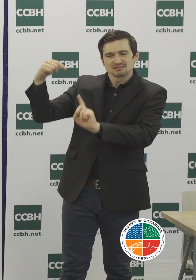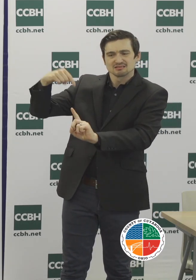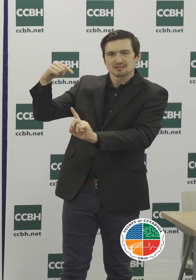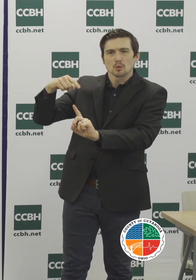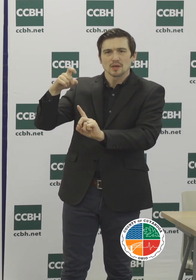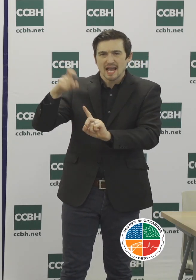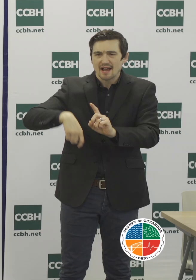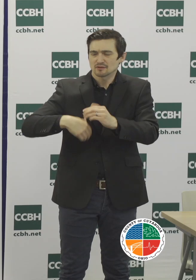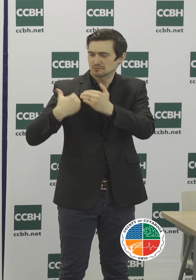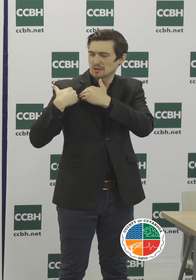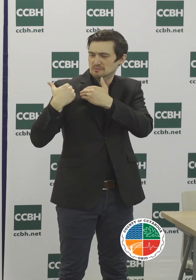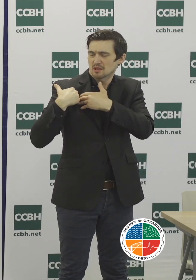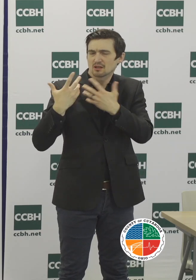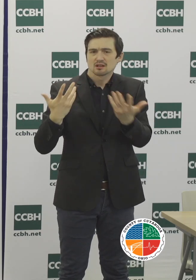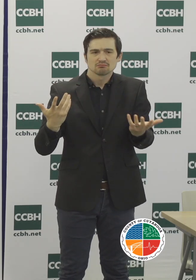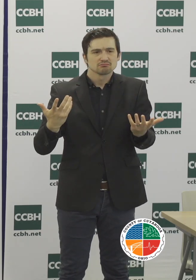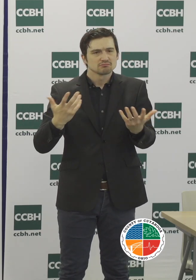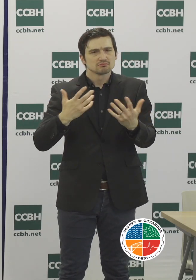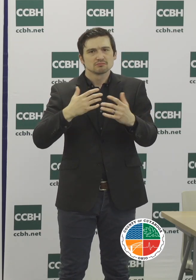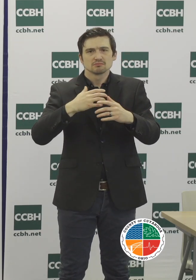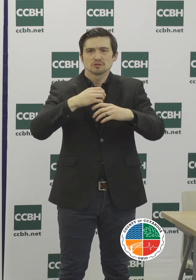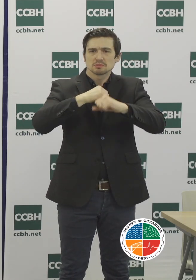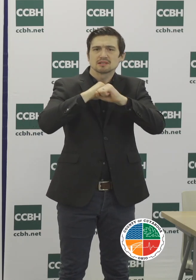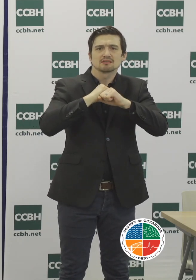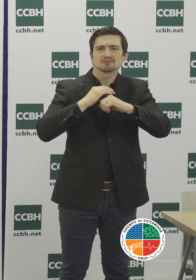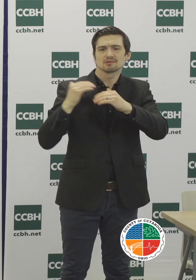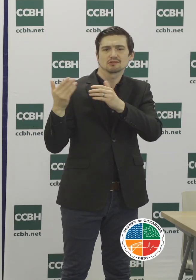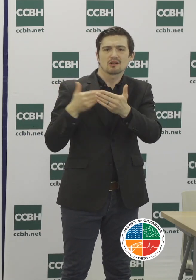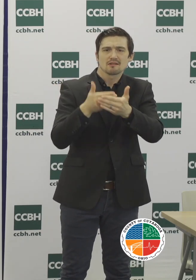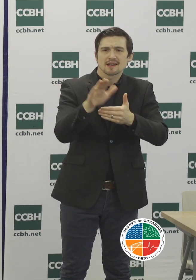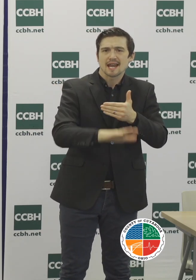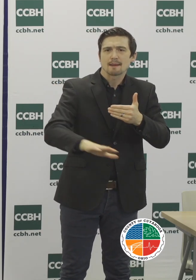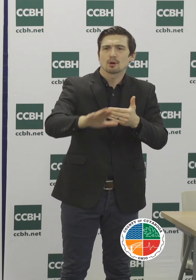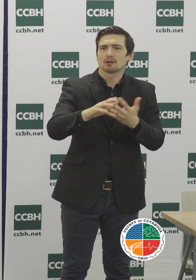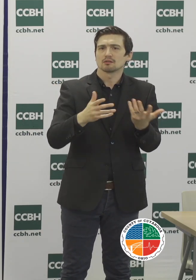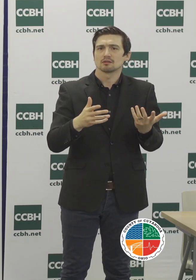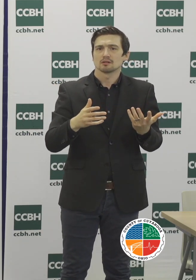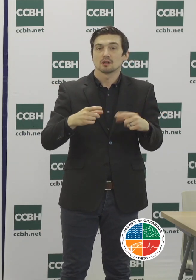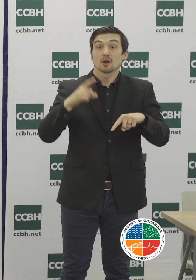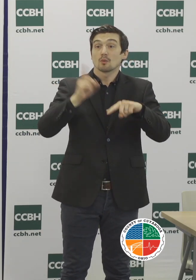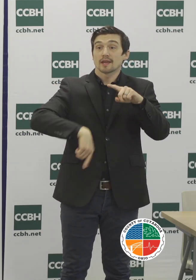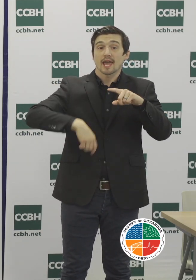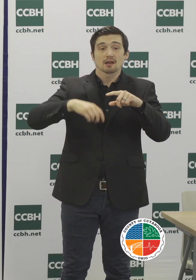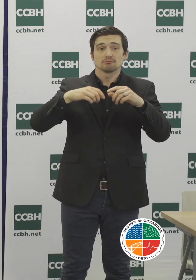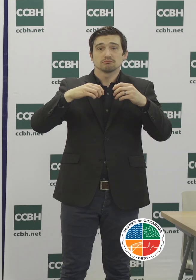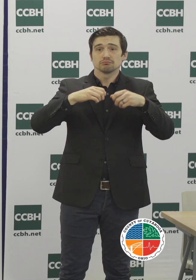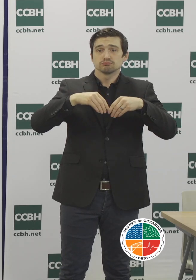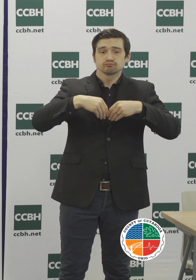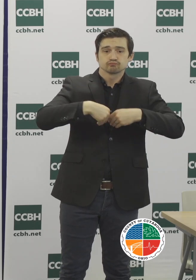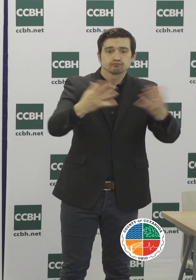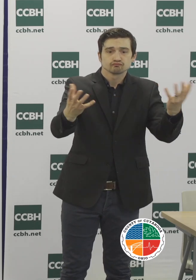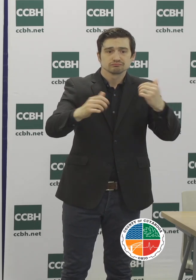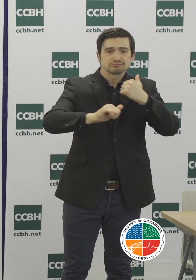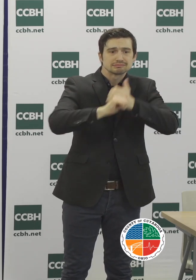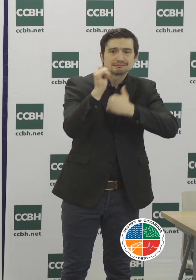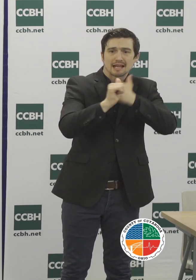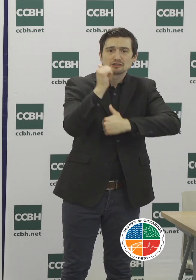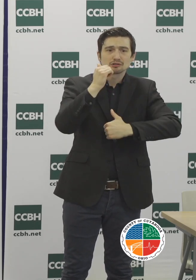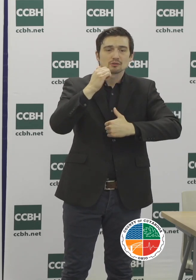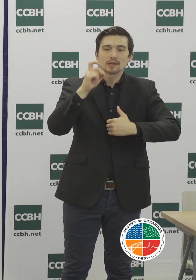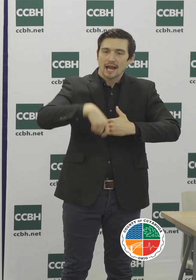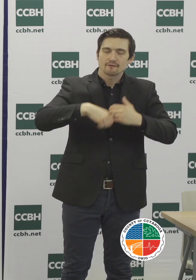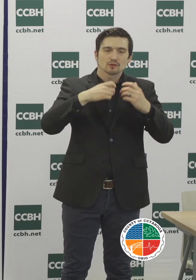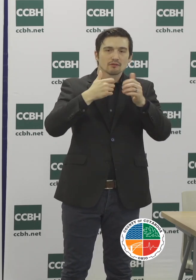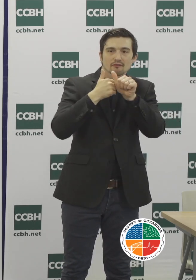neighbor. And in good conscience, we can't place them in harm's way. We know these measures work. So as